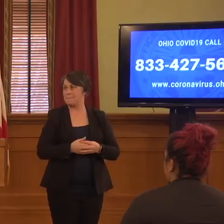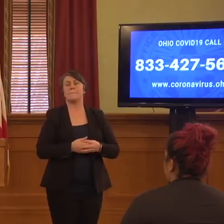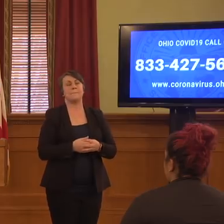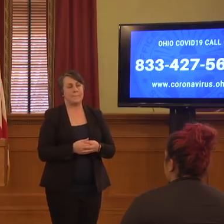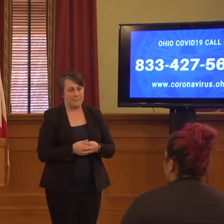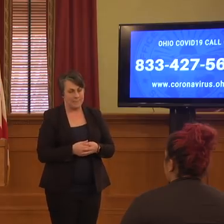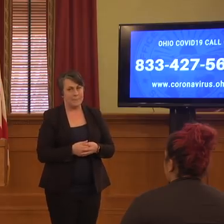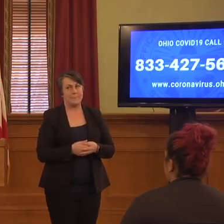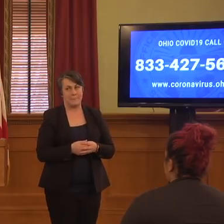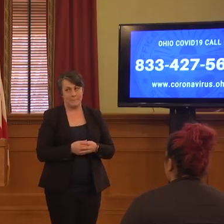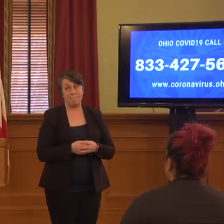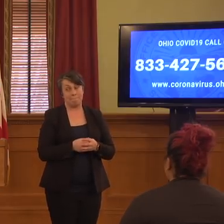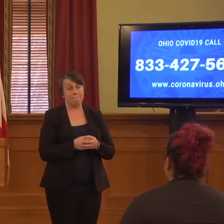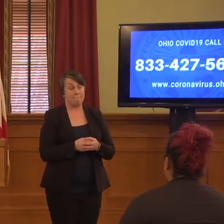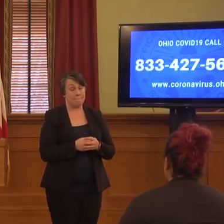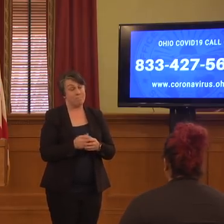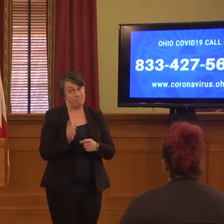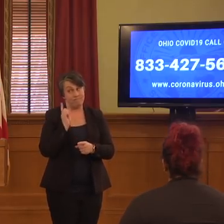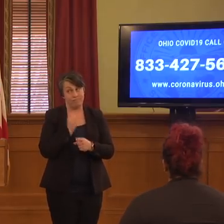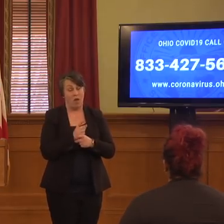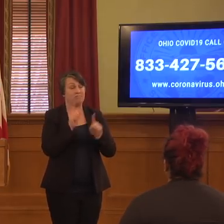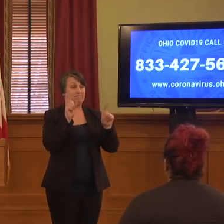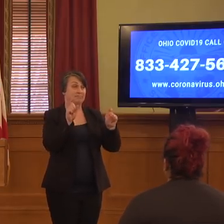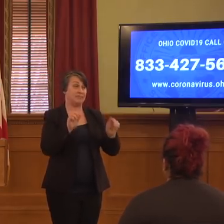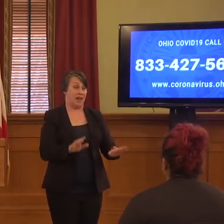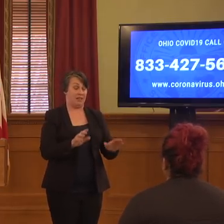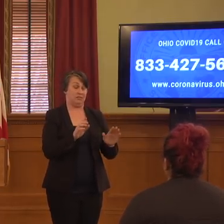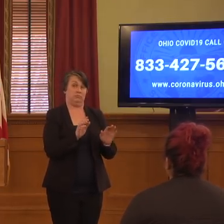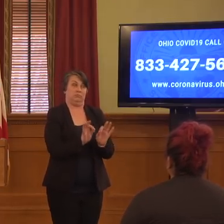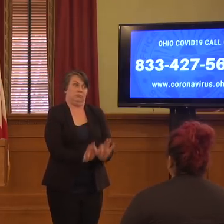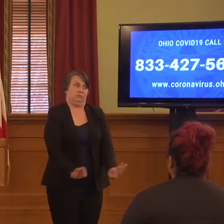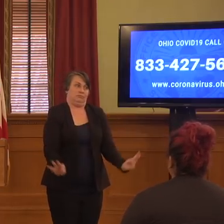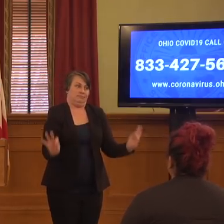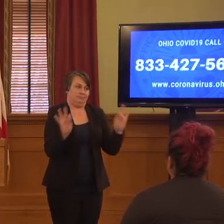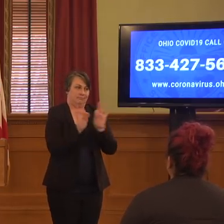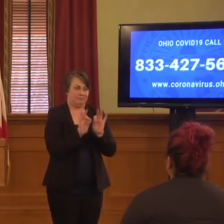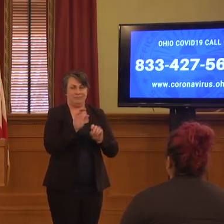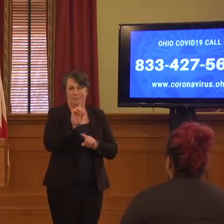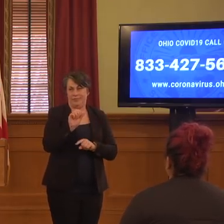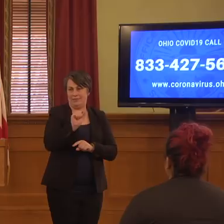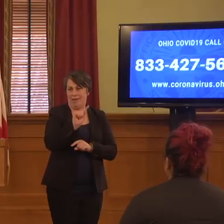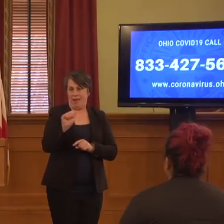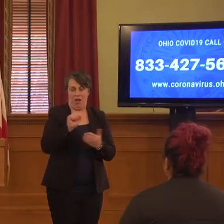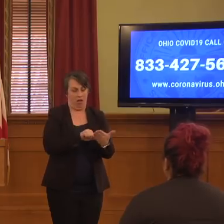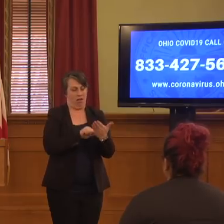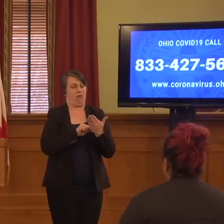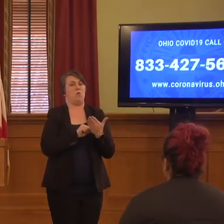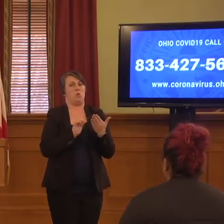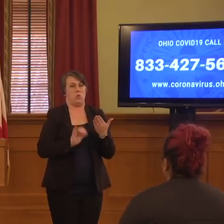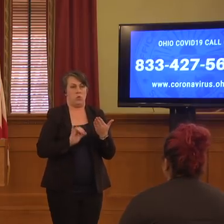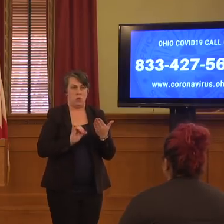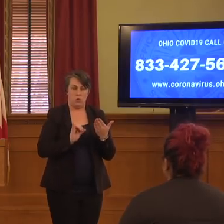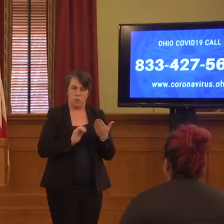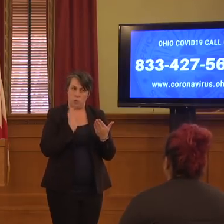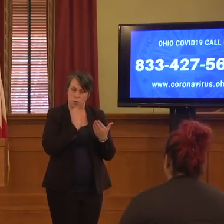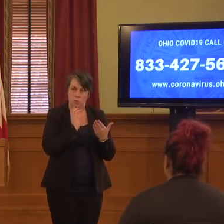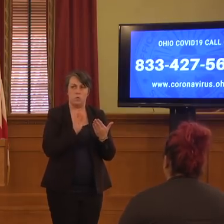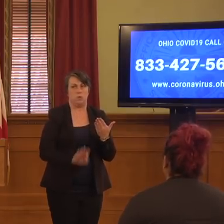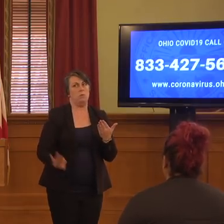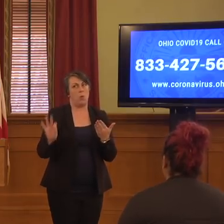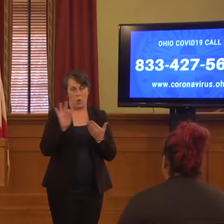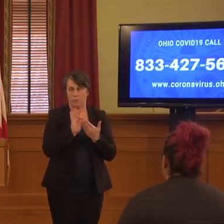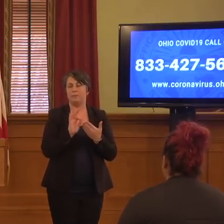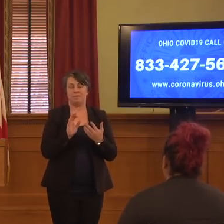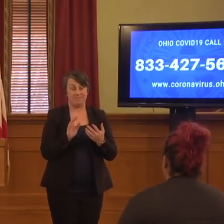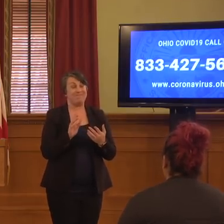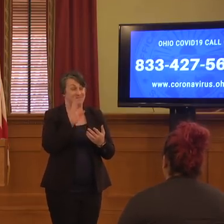the testing is important because it gives us good data on what is going on. I can tell you that even without the testing,